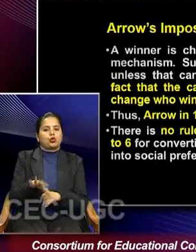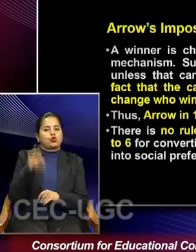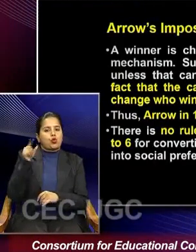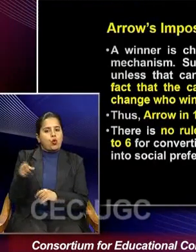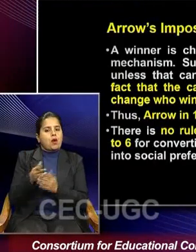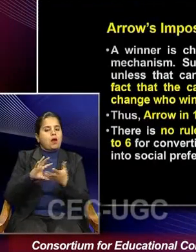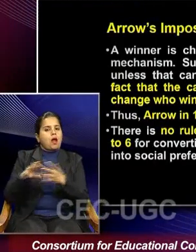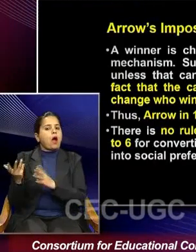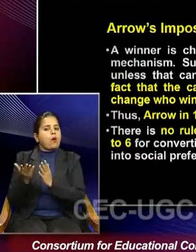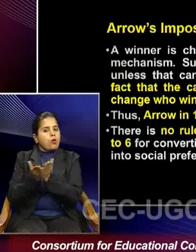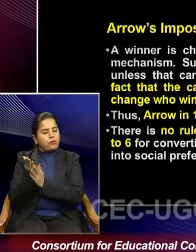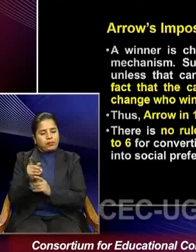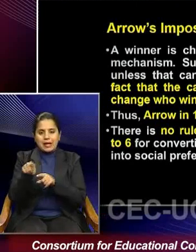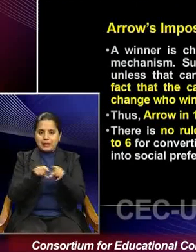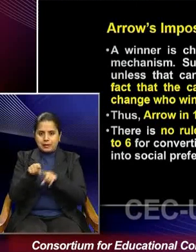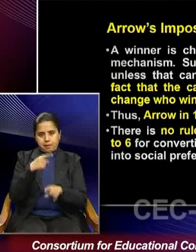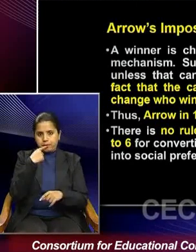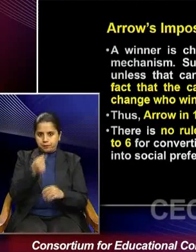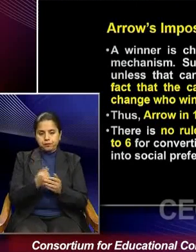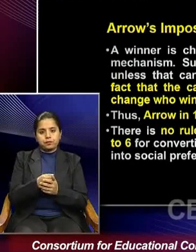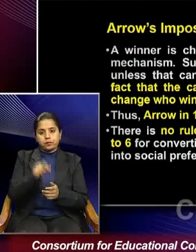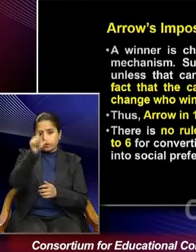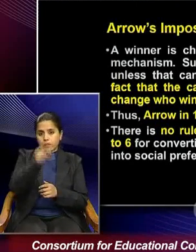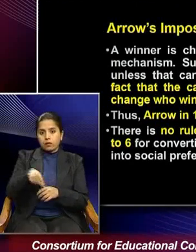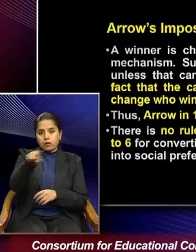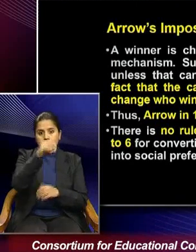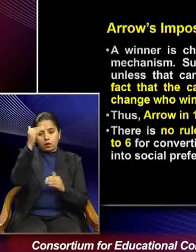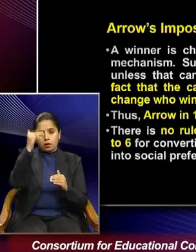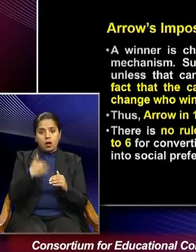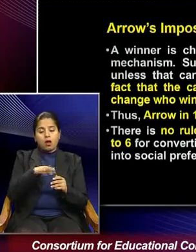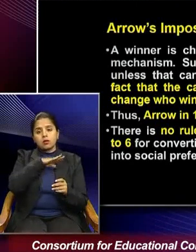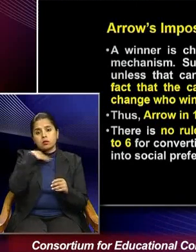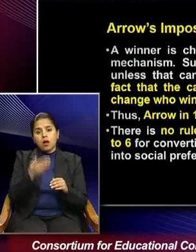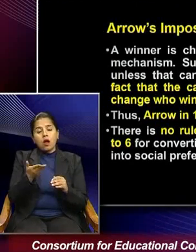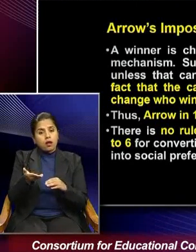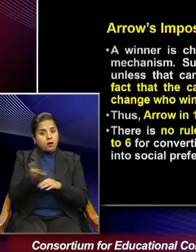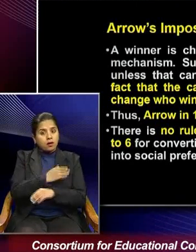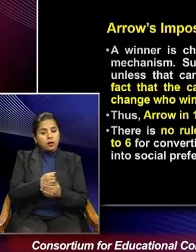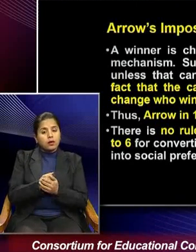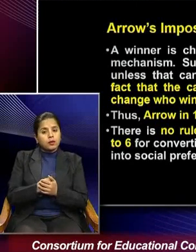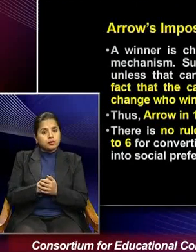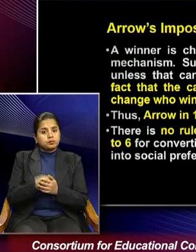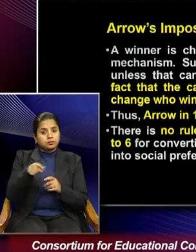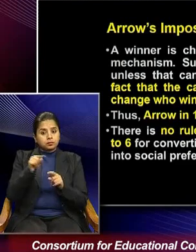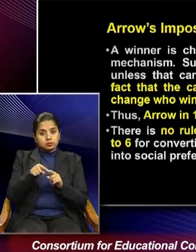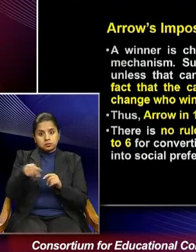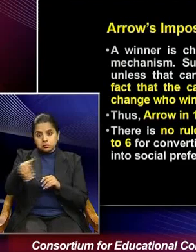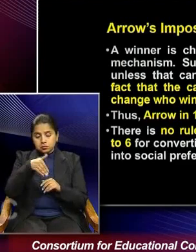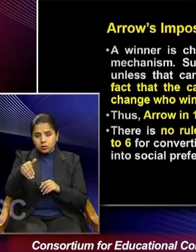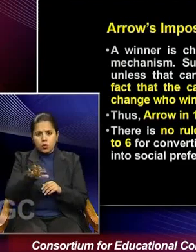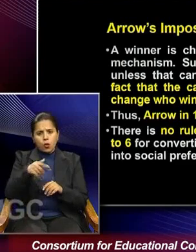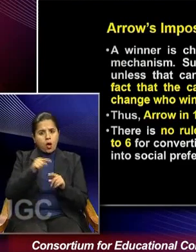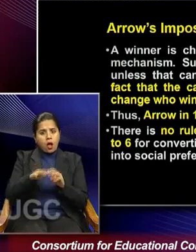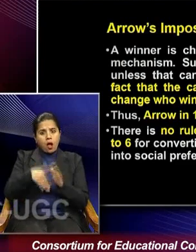mechanism. Suppose a candidate dies during that elections or after the